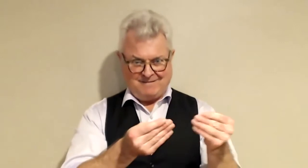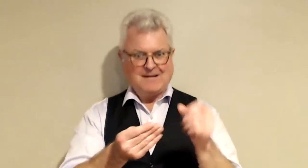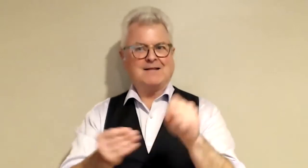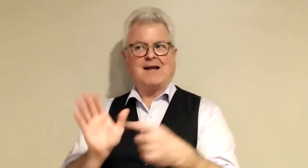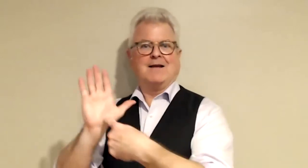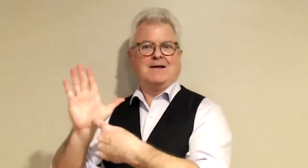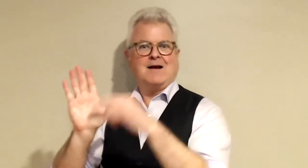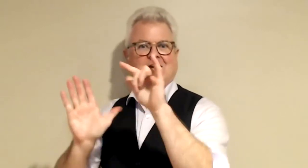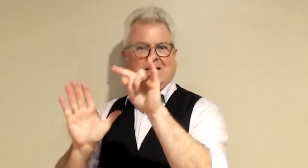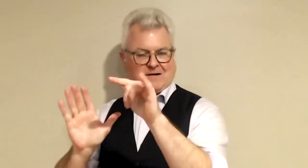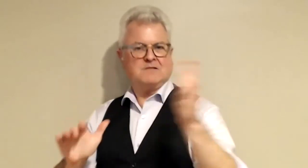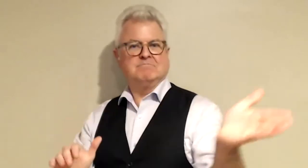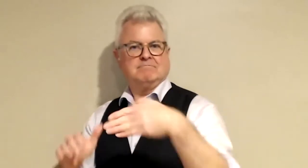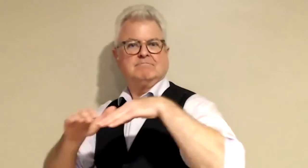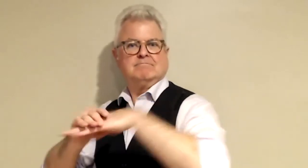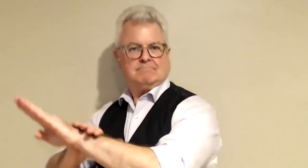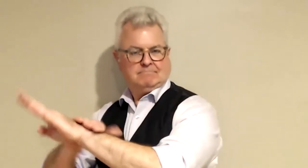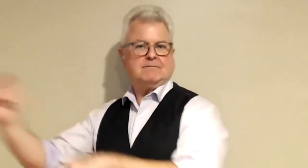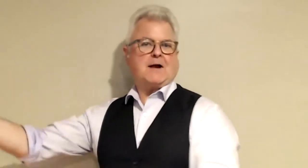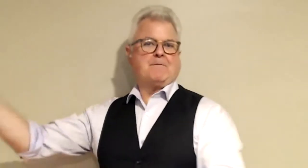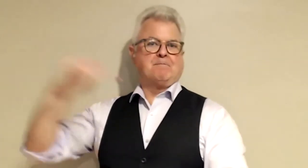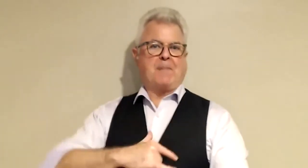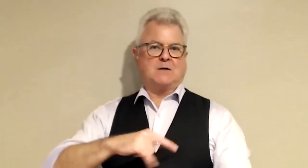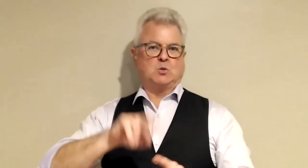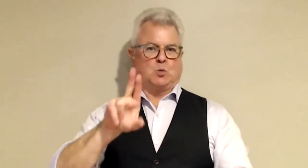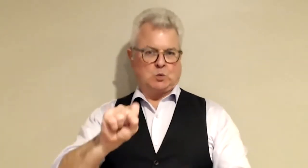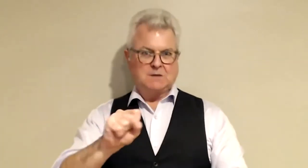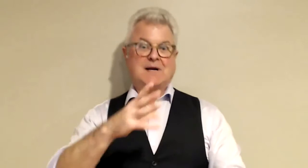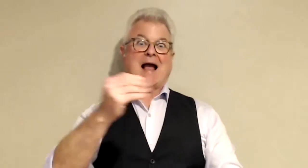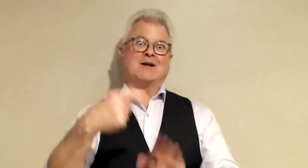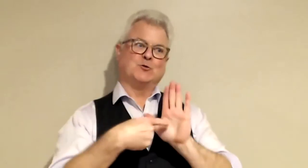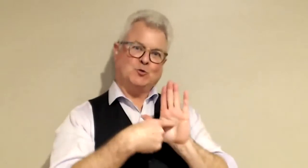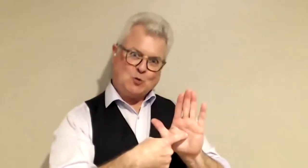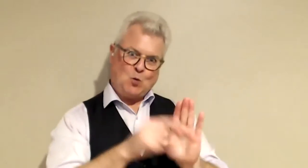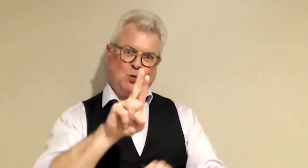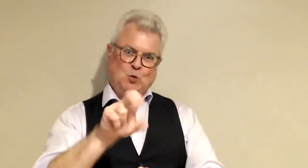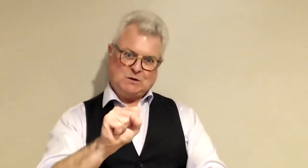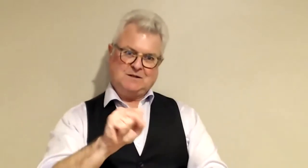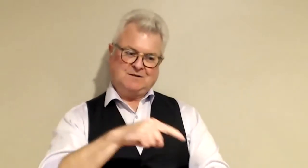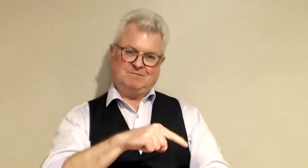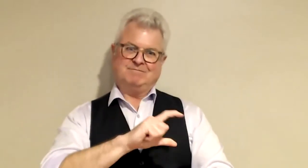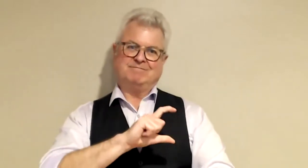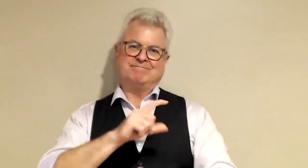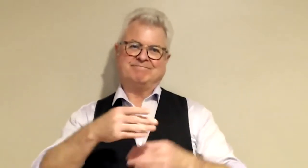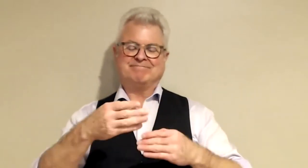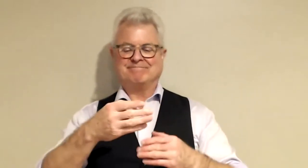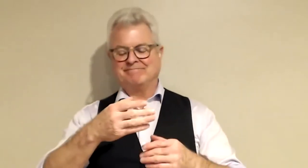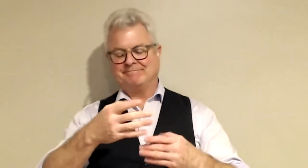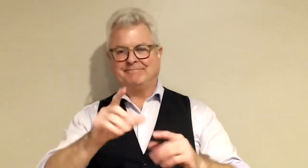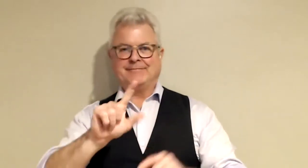to show to the airports that you are ready to fly back to the United States. and also show the United States upon